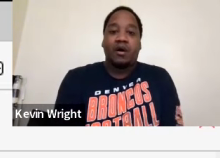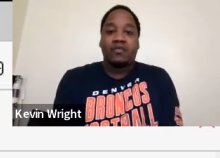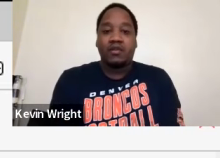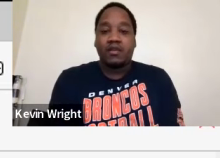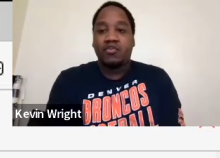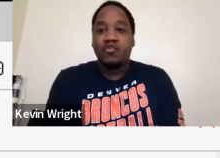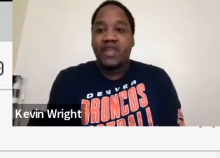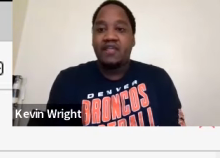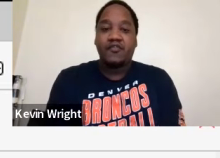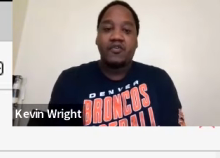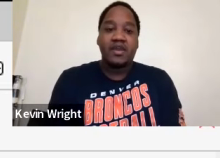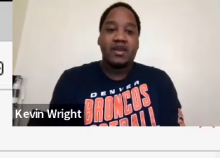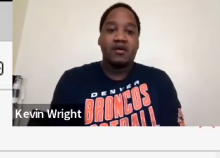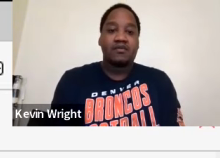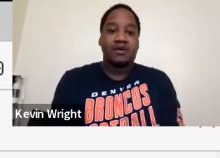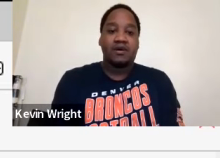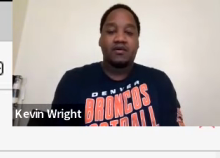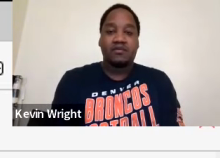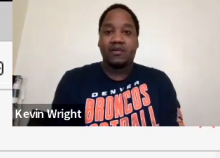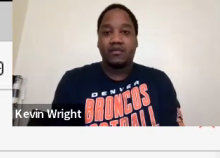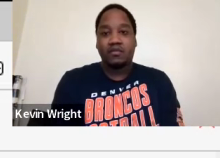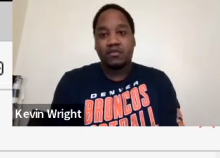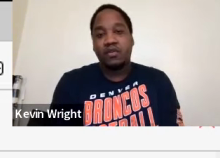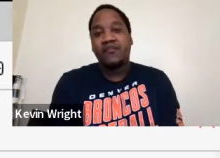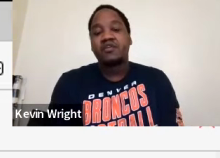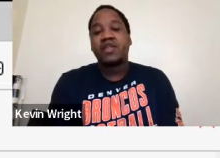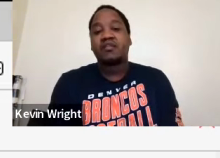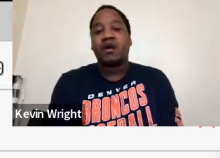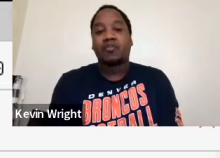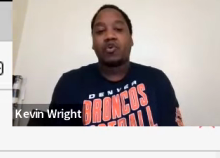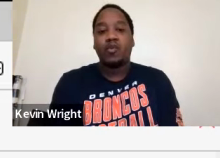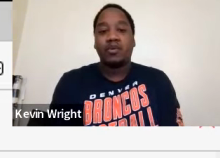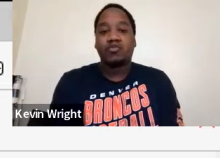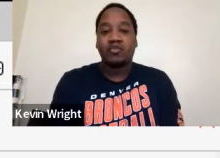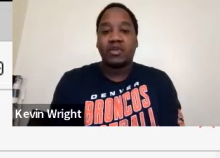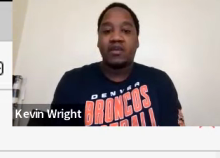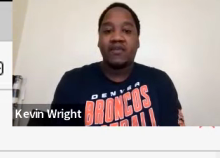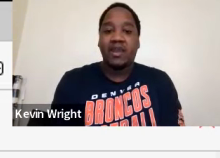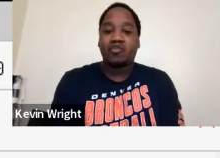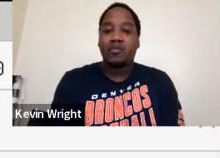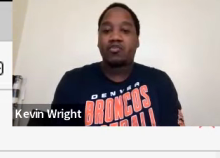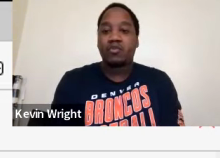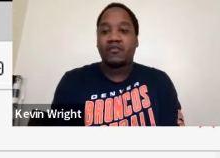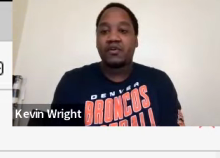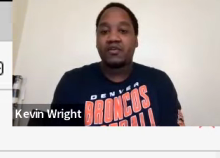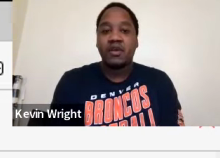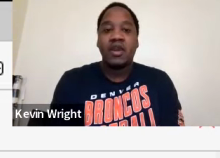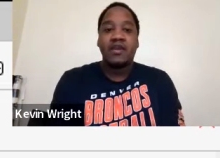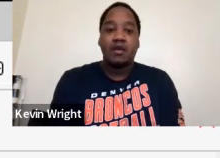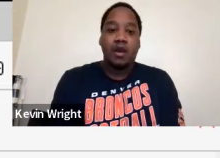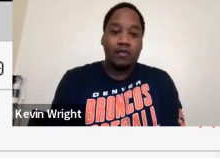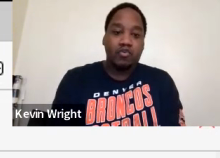much all the 2 dates for it. So the official dates are October the 20th and October the